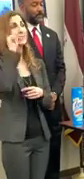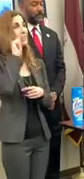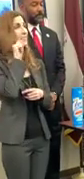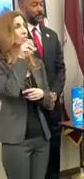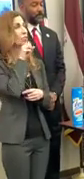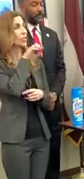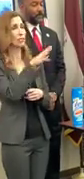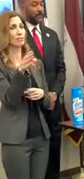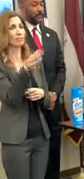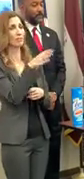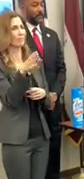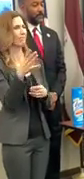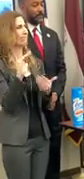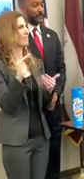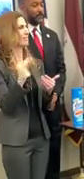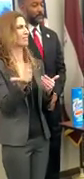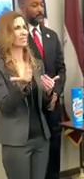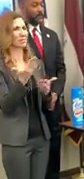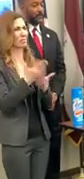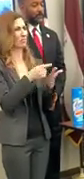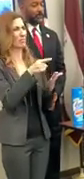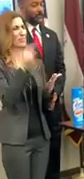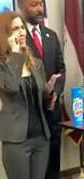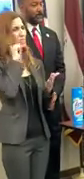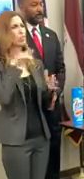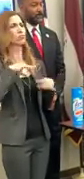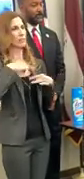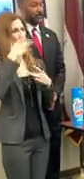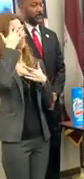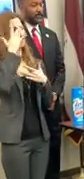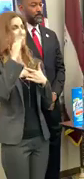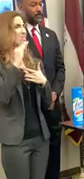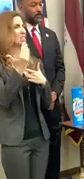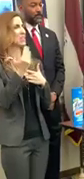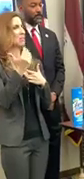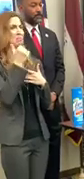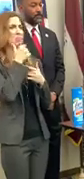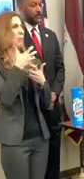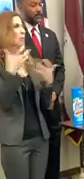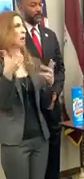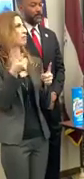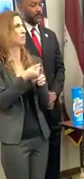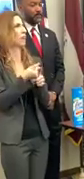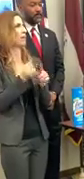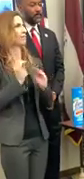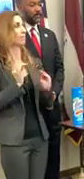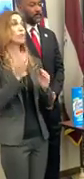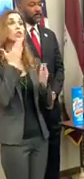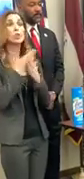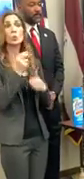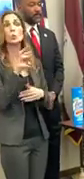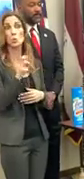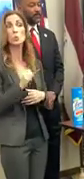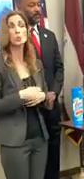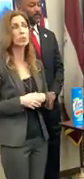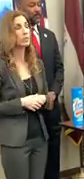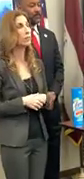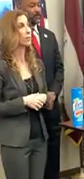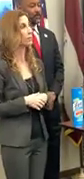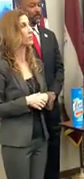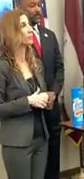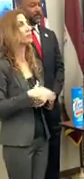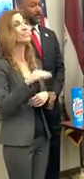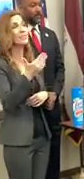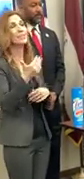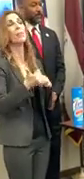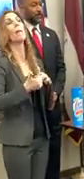population, there seems to be teenagers that are getting it, but they don't seem to be too affected. So that's the good news. It appears that